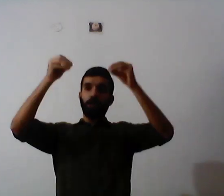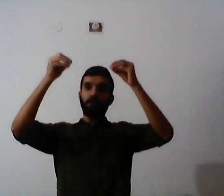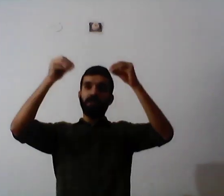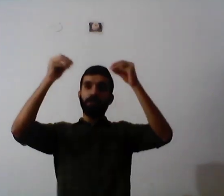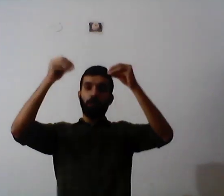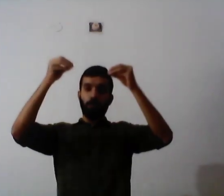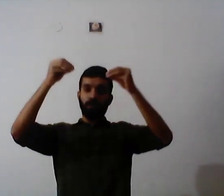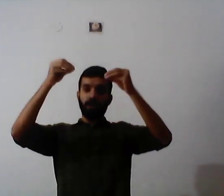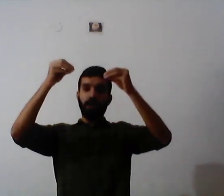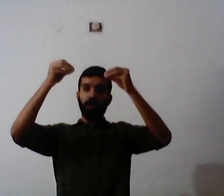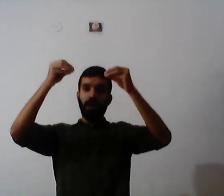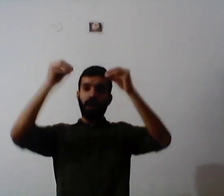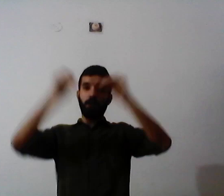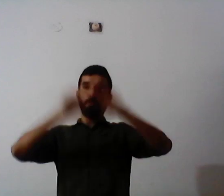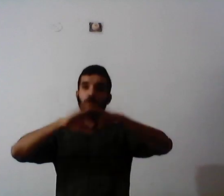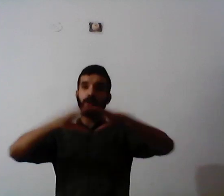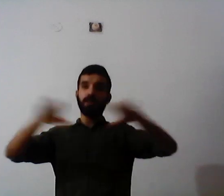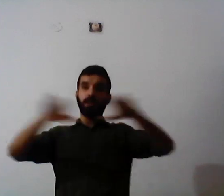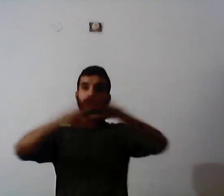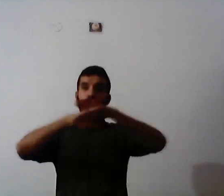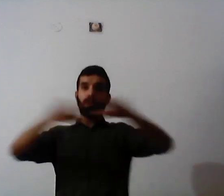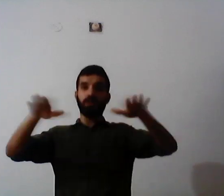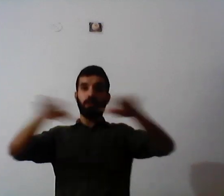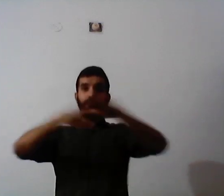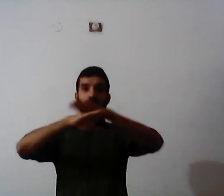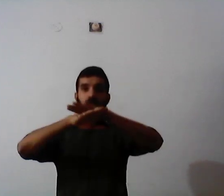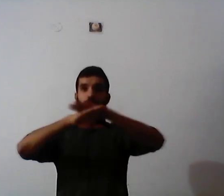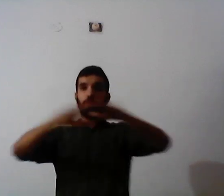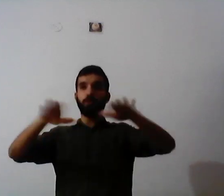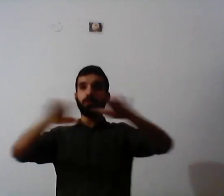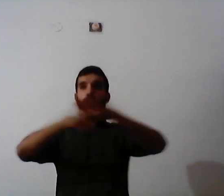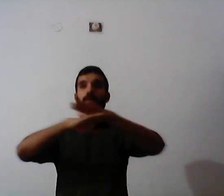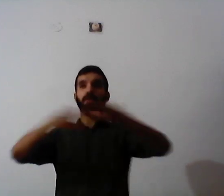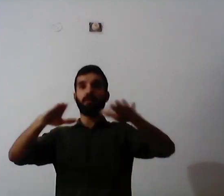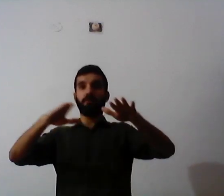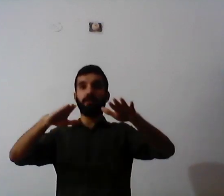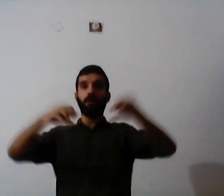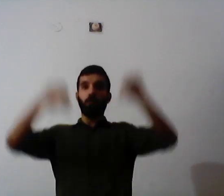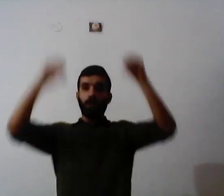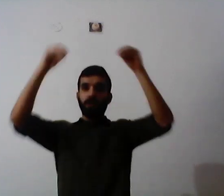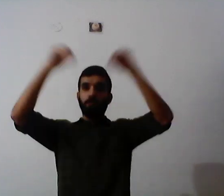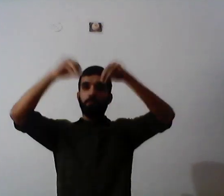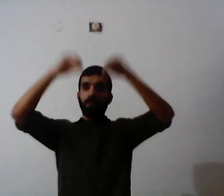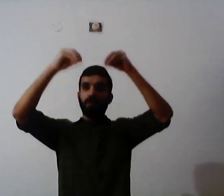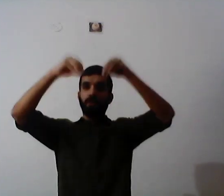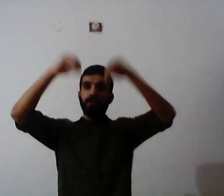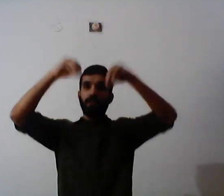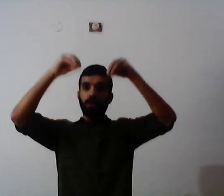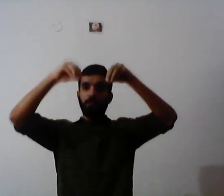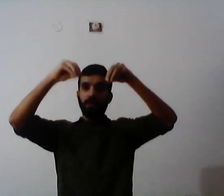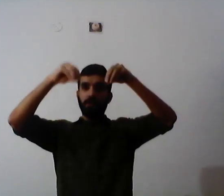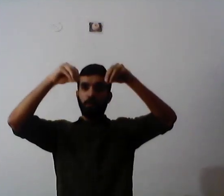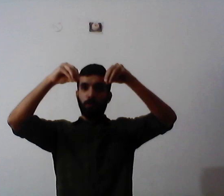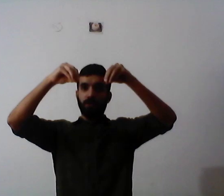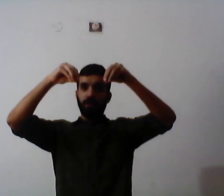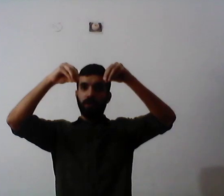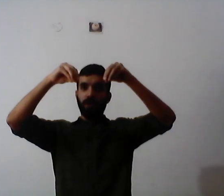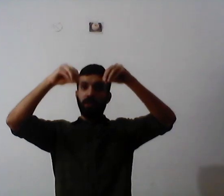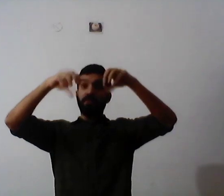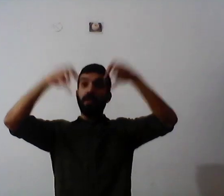this oxygen above this water surface. Above this water surface, what is the pressure exerted by this oxygen? If that is